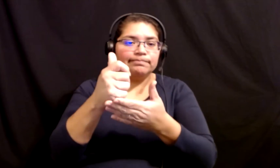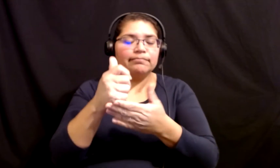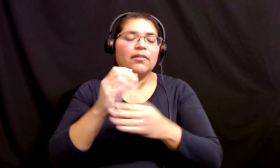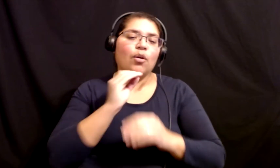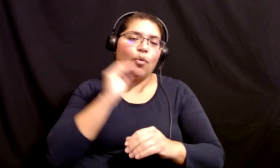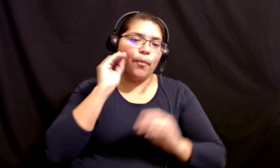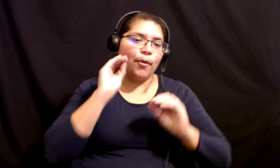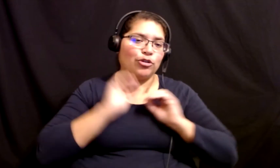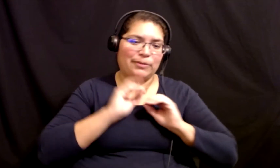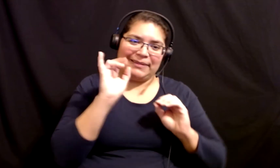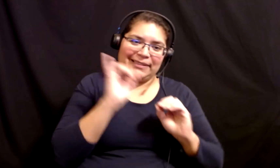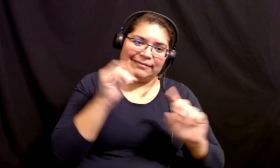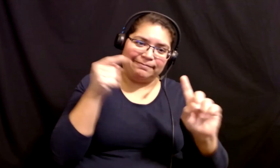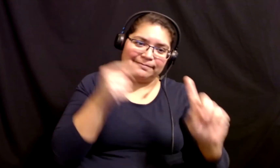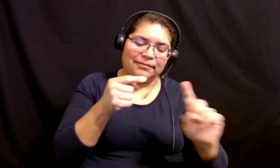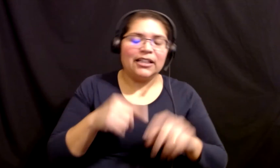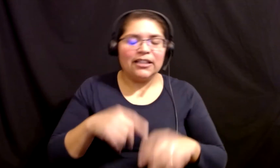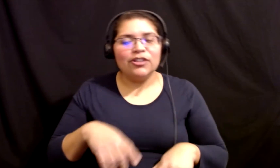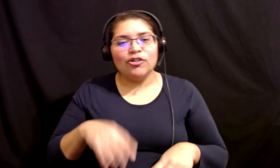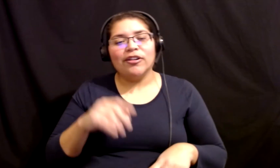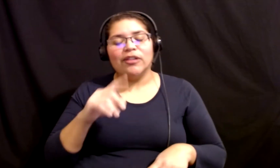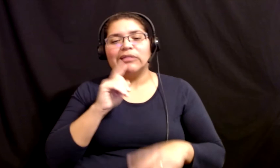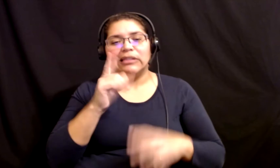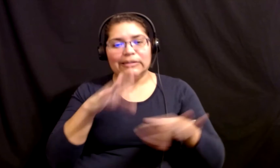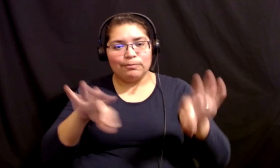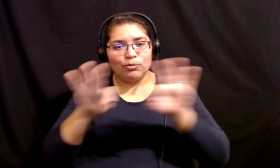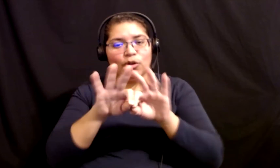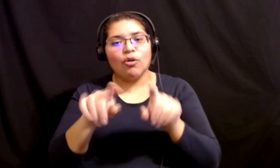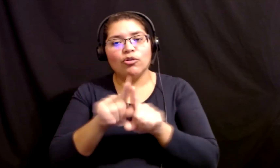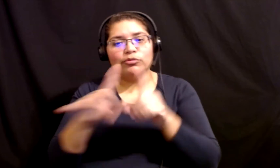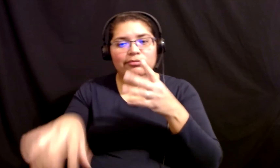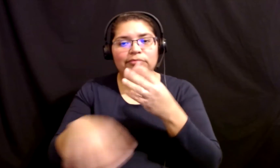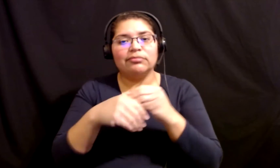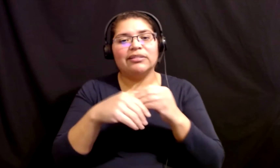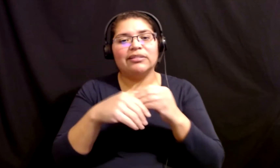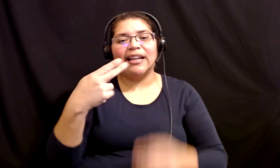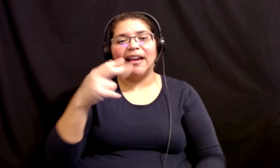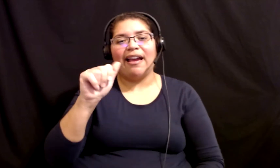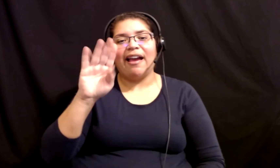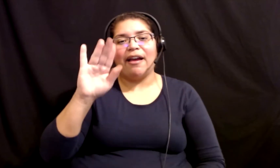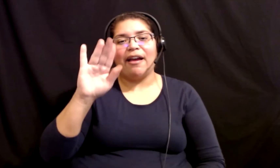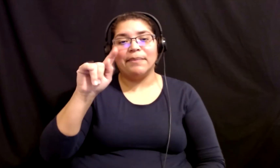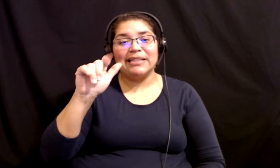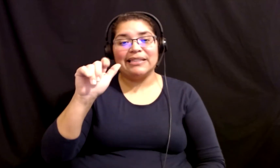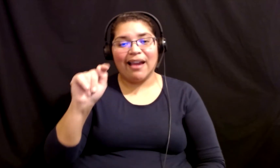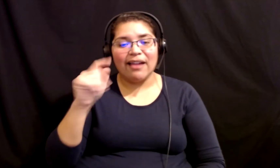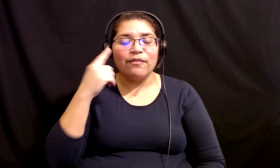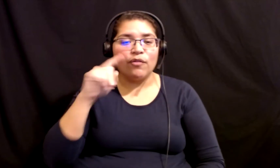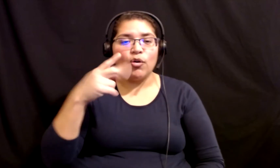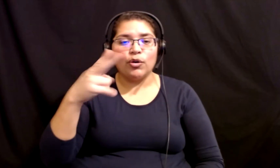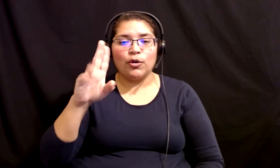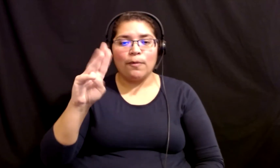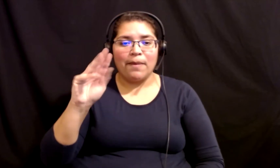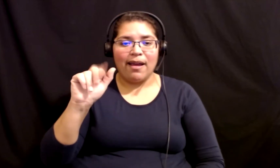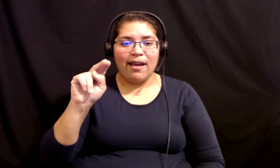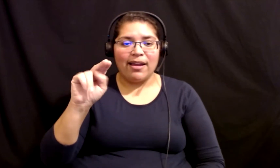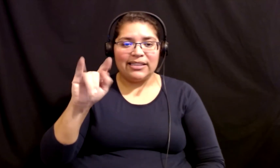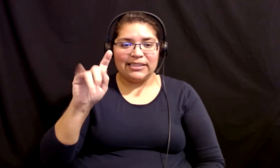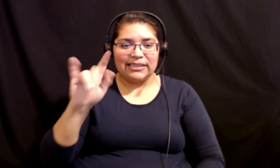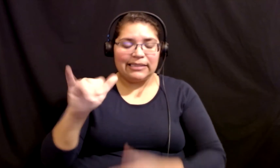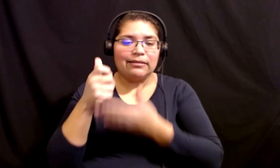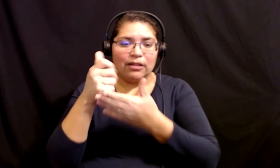is that. So I think it's critical. I would also add that Habitat for Humanity serves, you know, in that